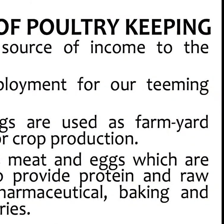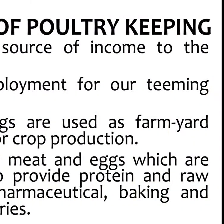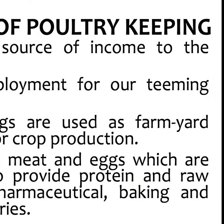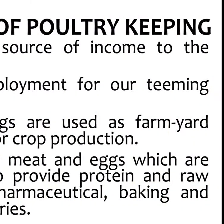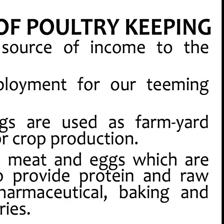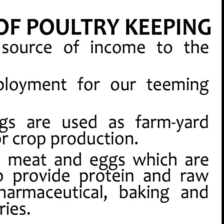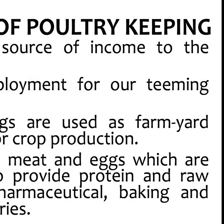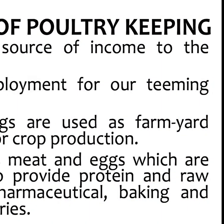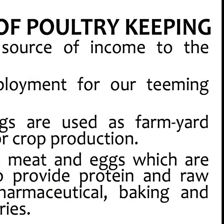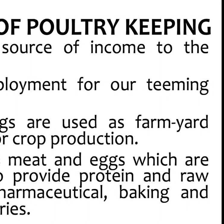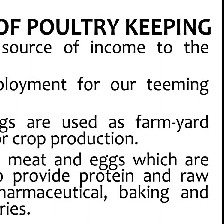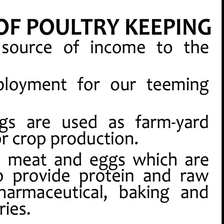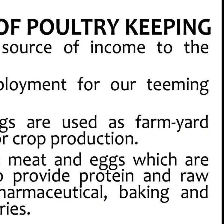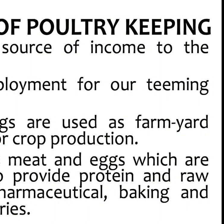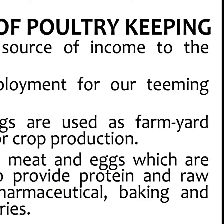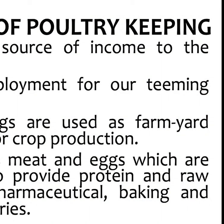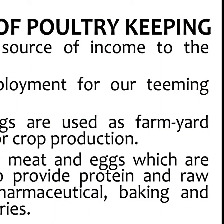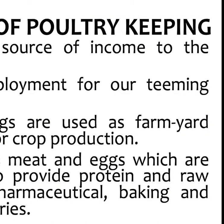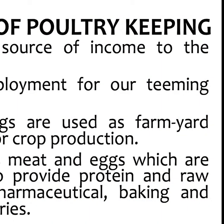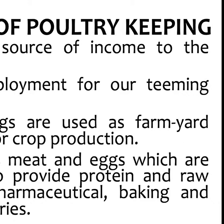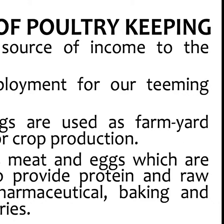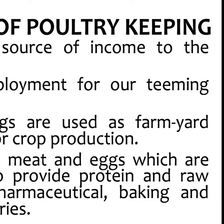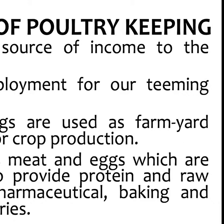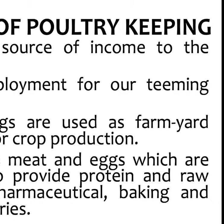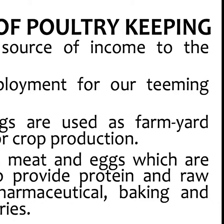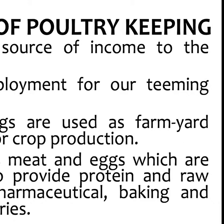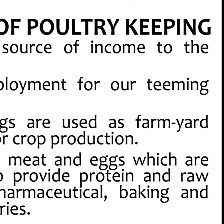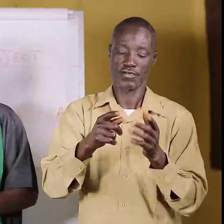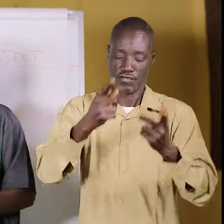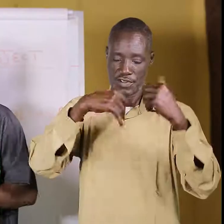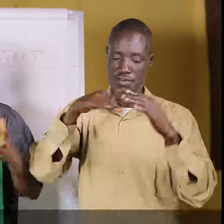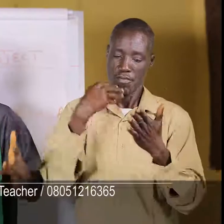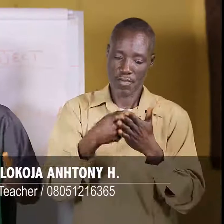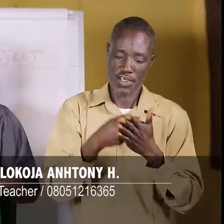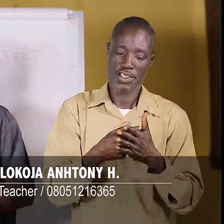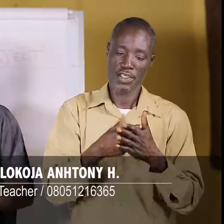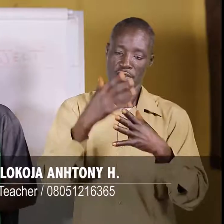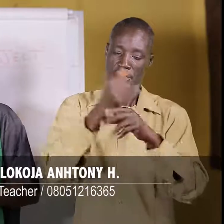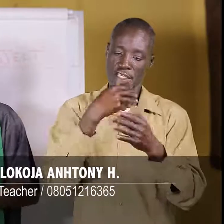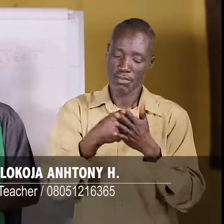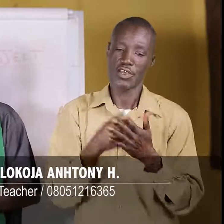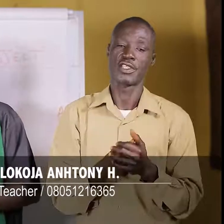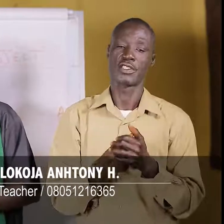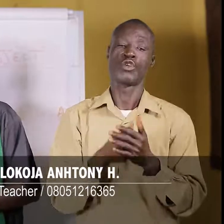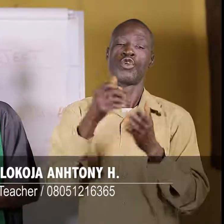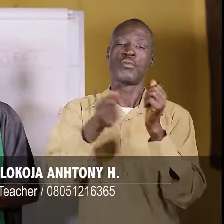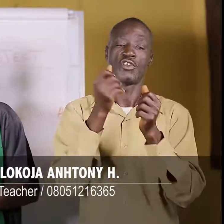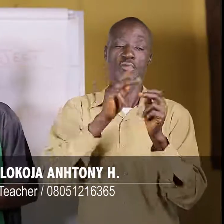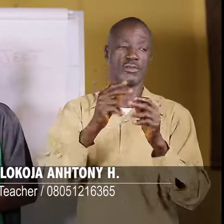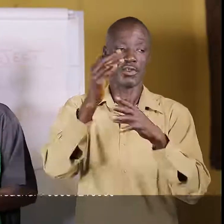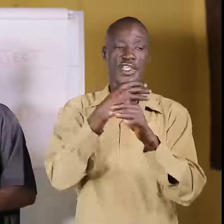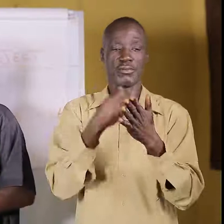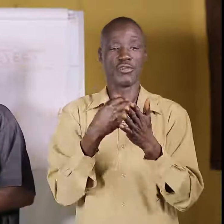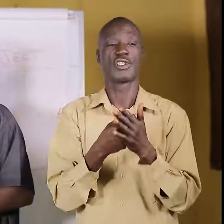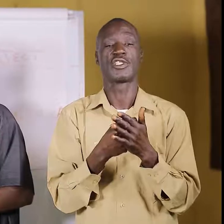1, it serves as a source of income to the farmers. Most of our farmers today are involved in